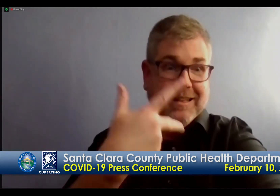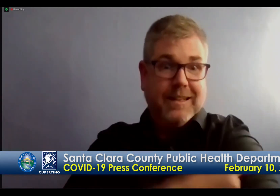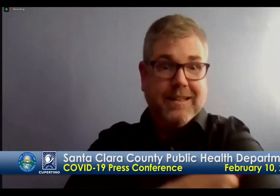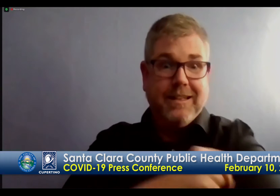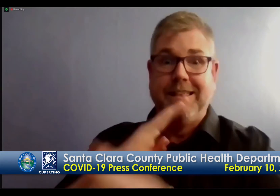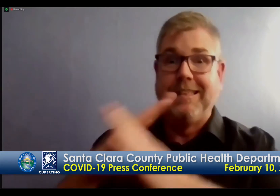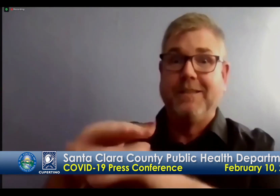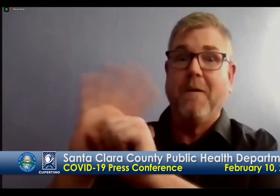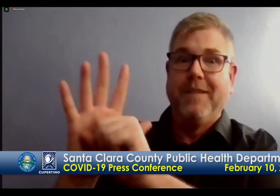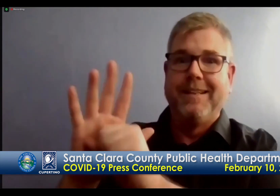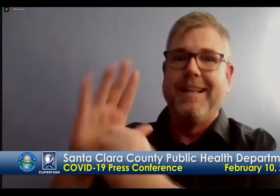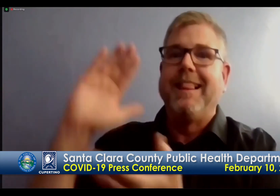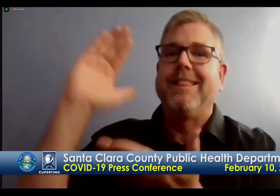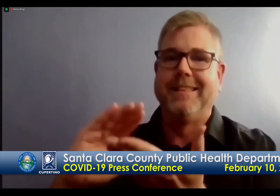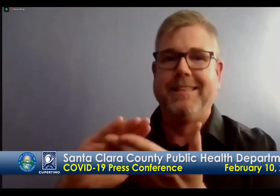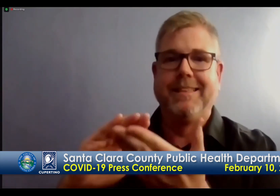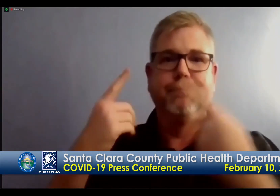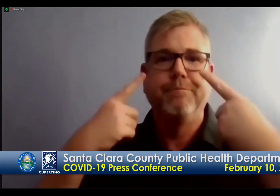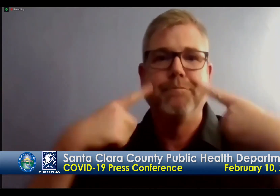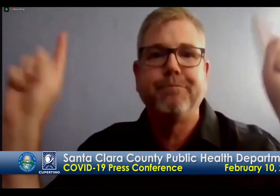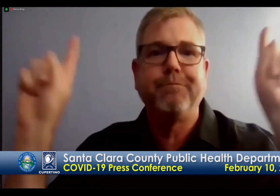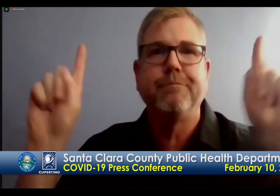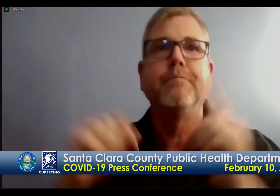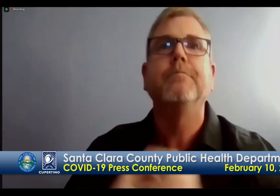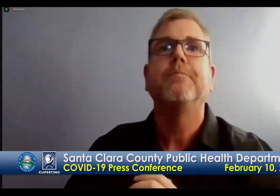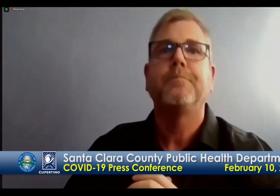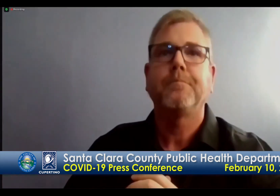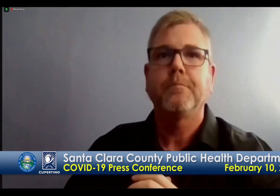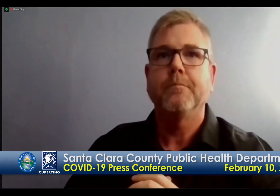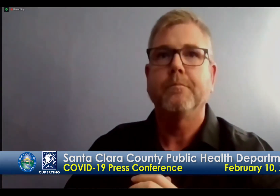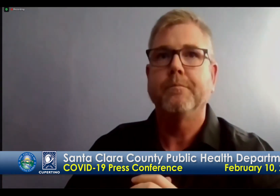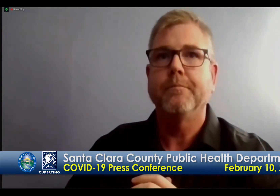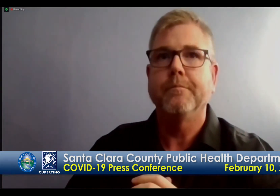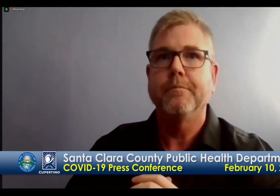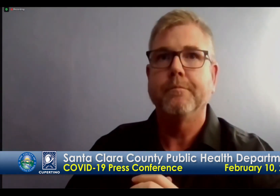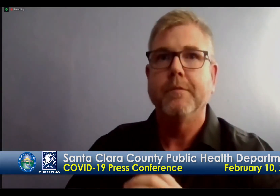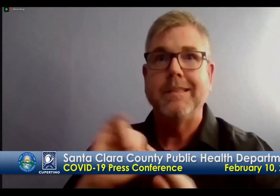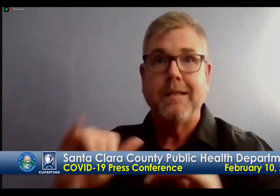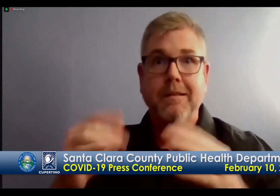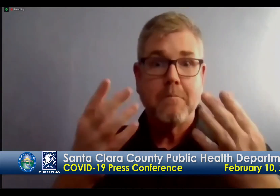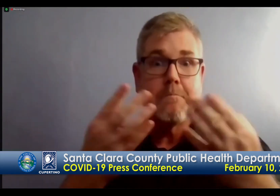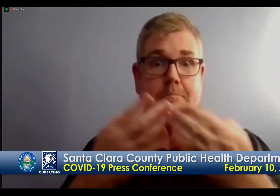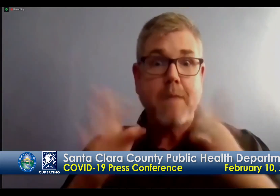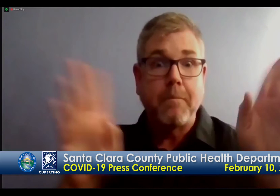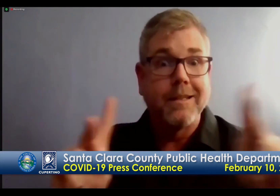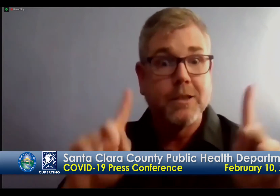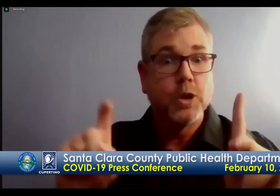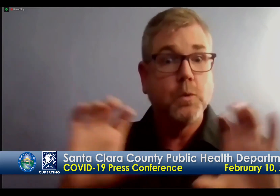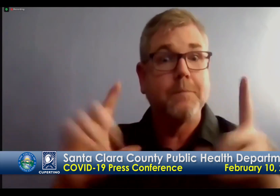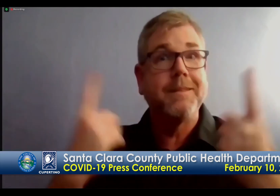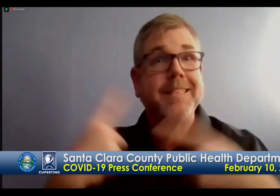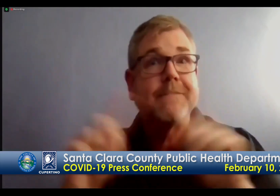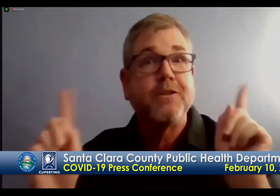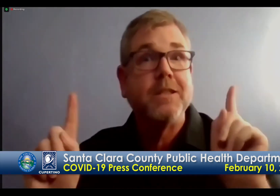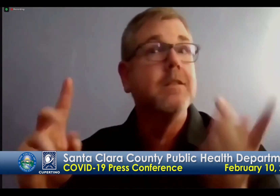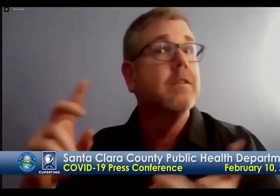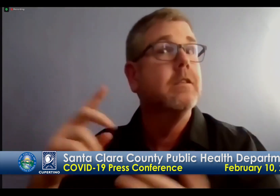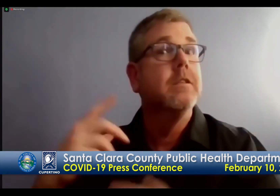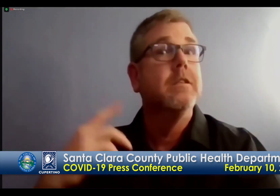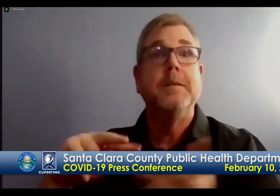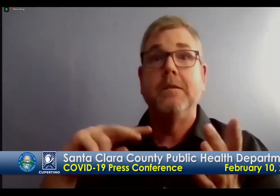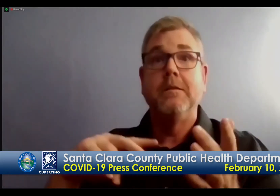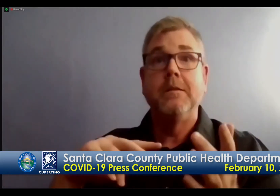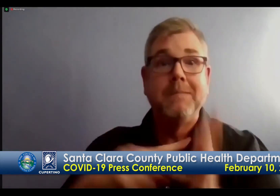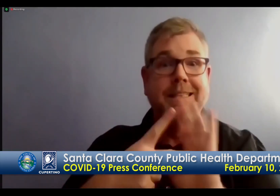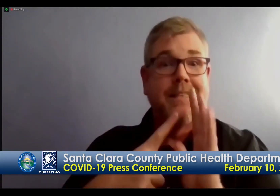the South African variant is here, like double masking or making our masks fit better? And should counties or the state be altering public policies, such as